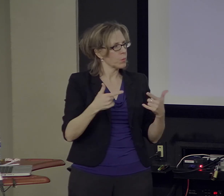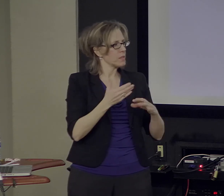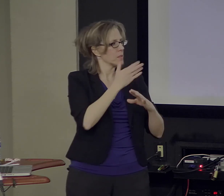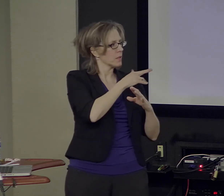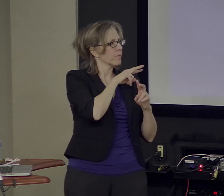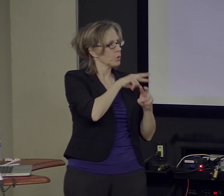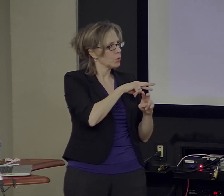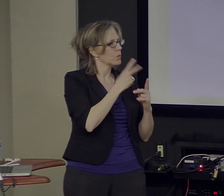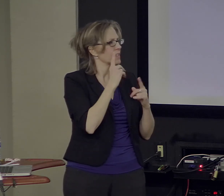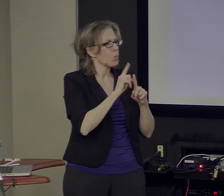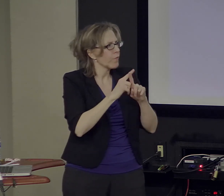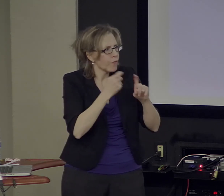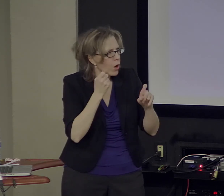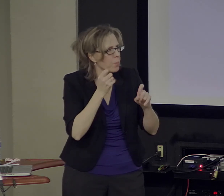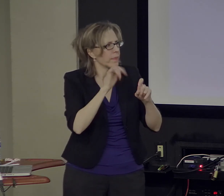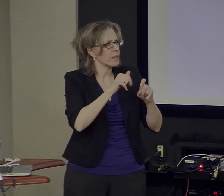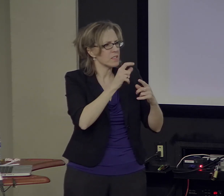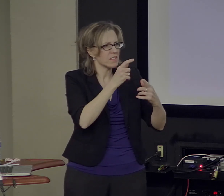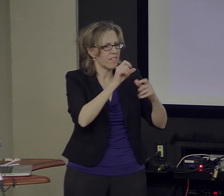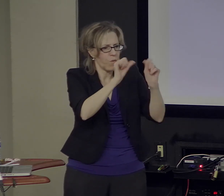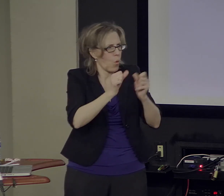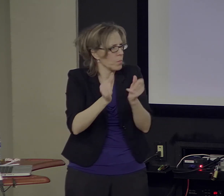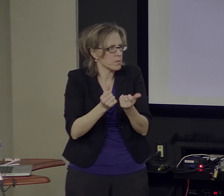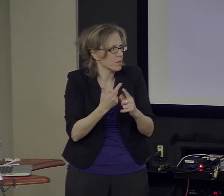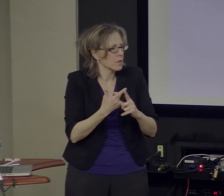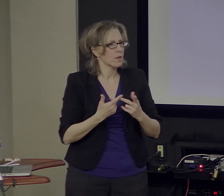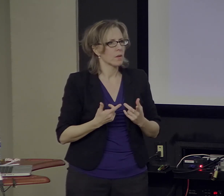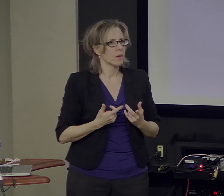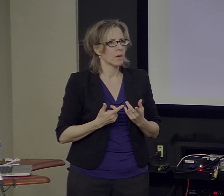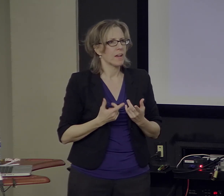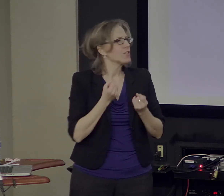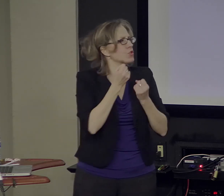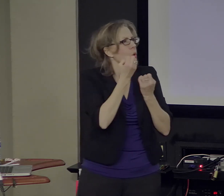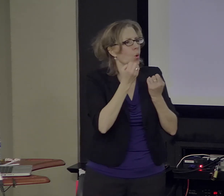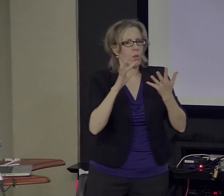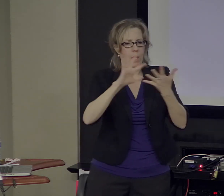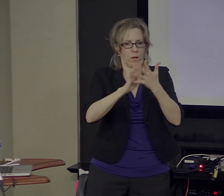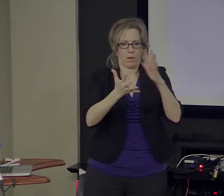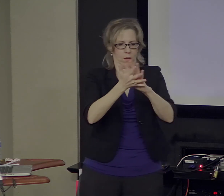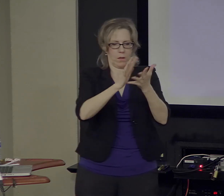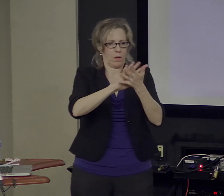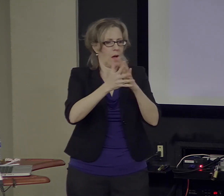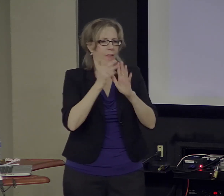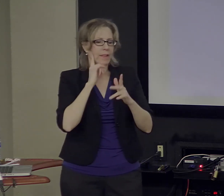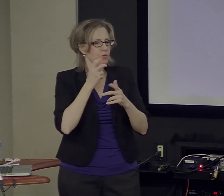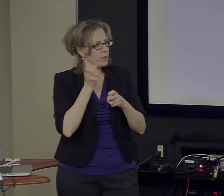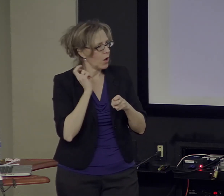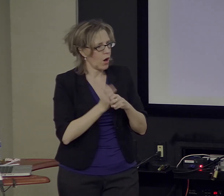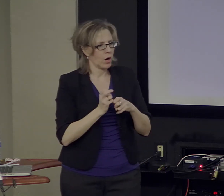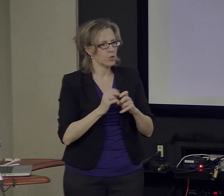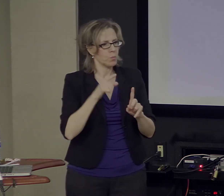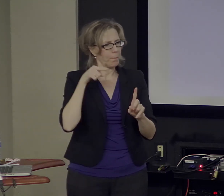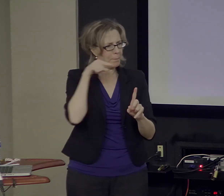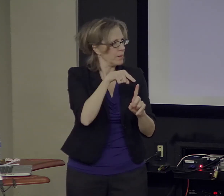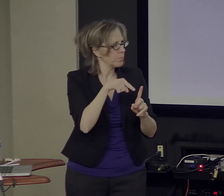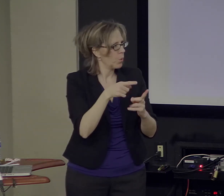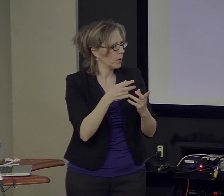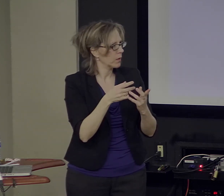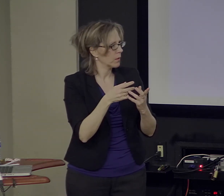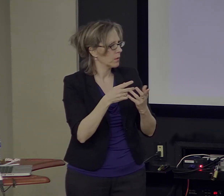in the future. So I think it's very interesting if we could look at the historical languages and how it's shaped international sign language. I think there are so